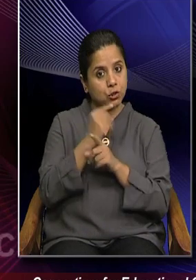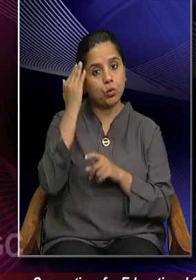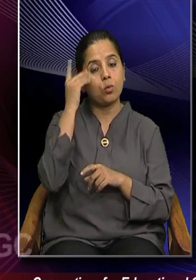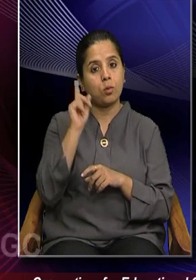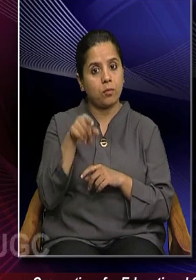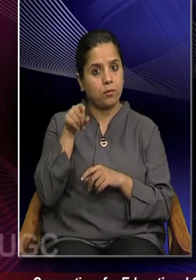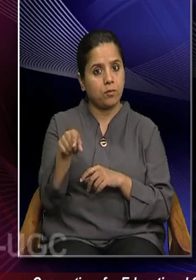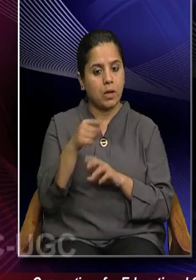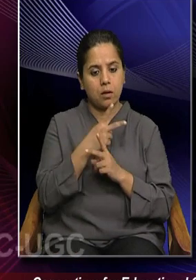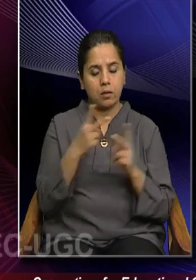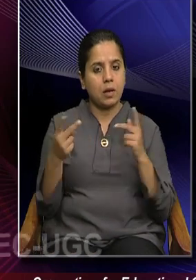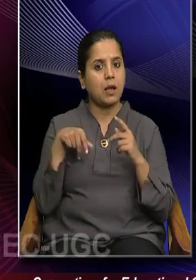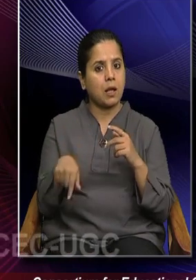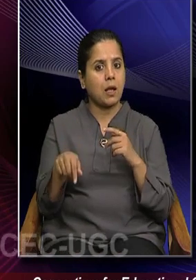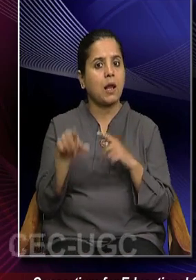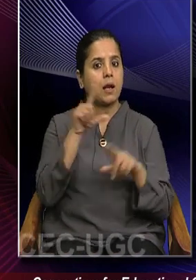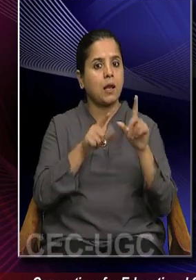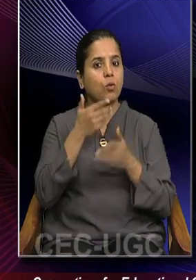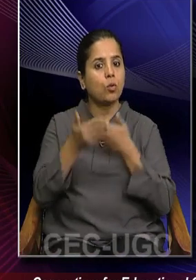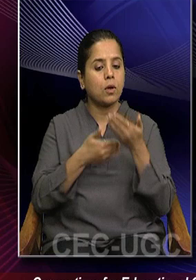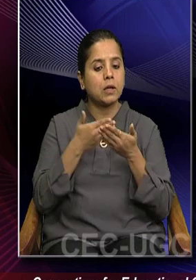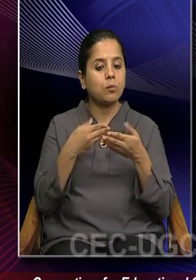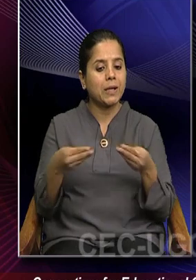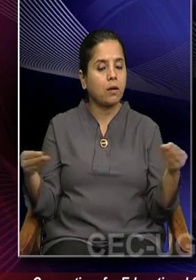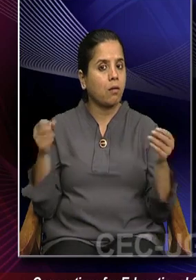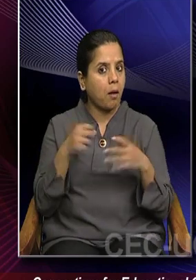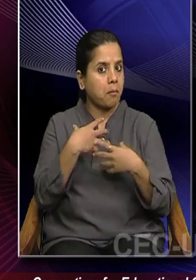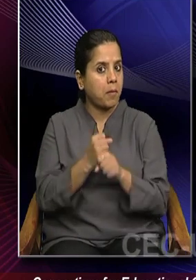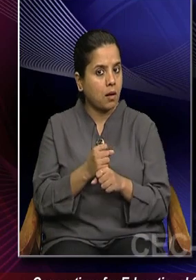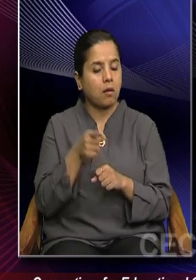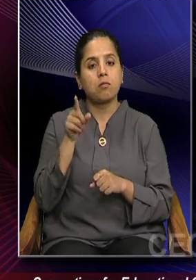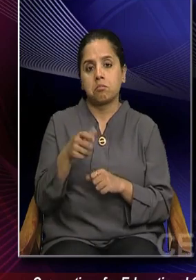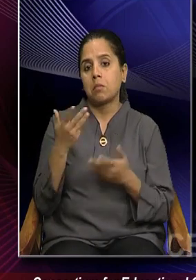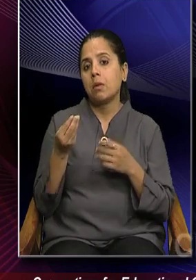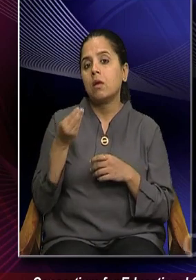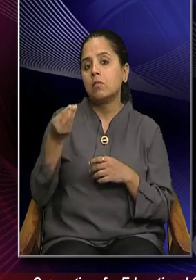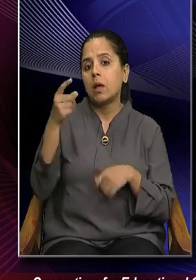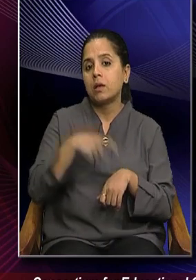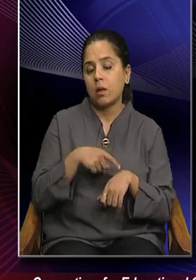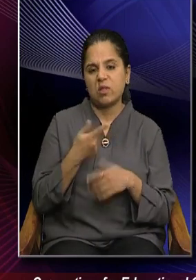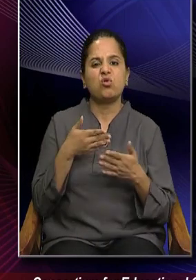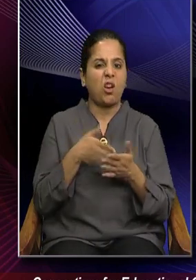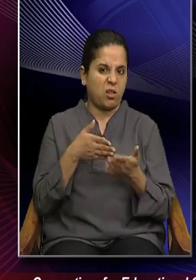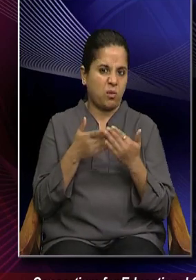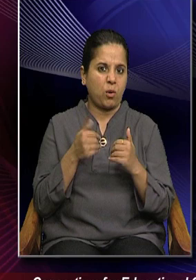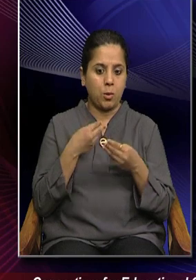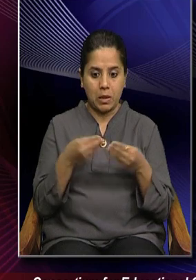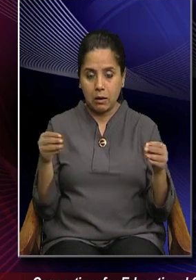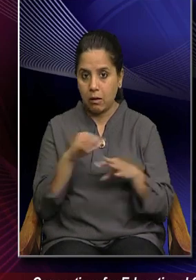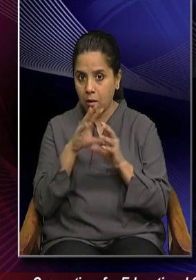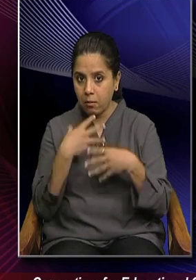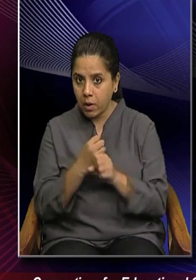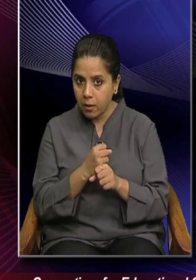Developing multilingual teaching material can also be sometimes challenging.